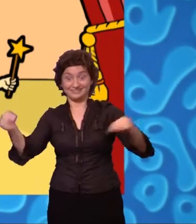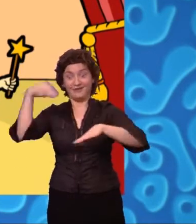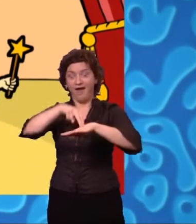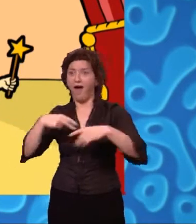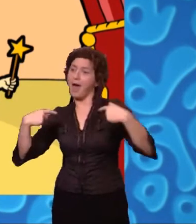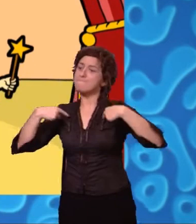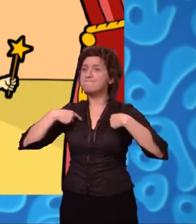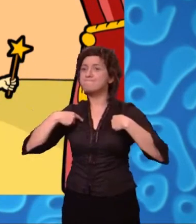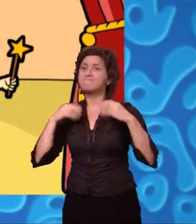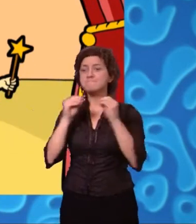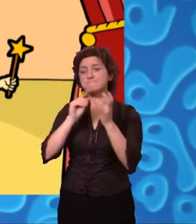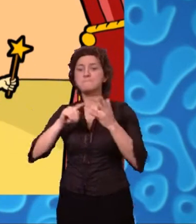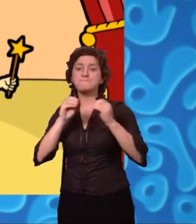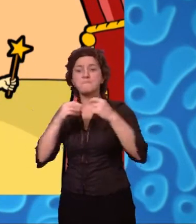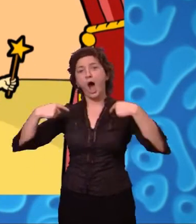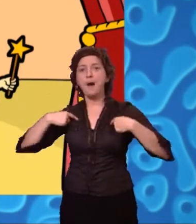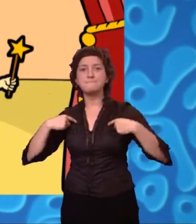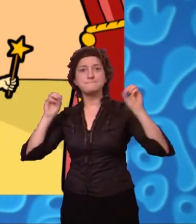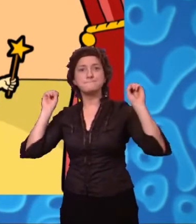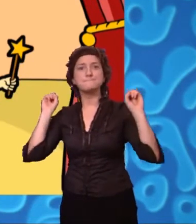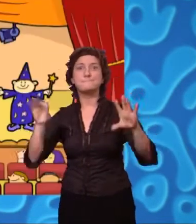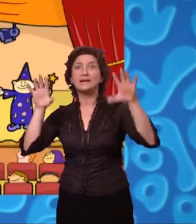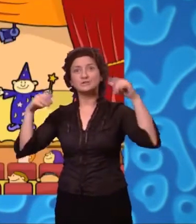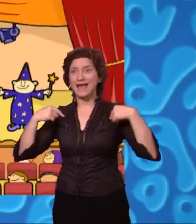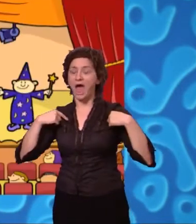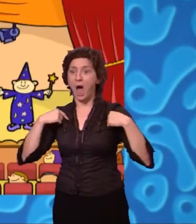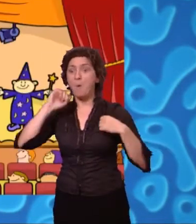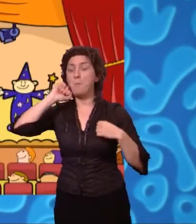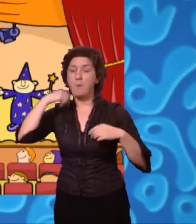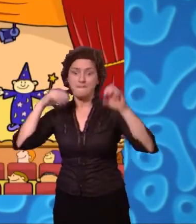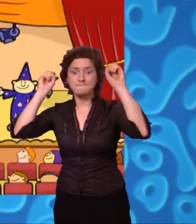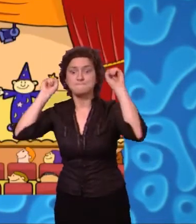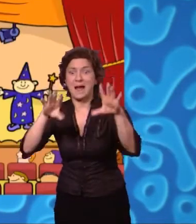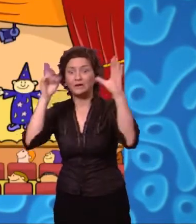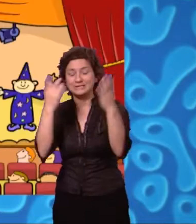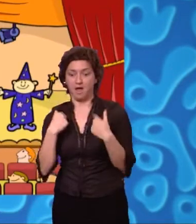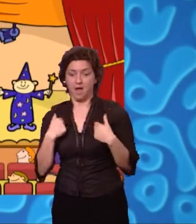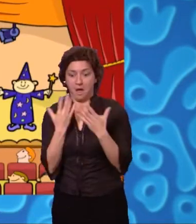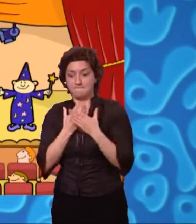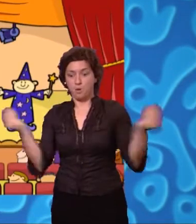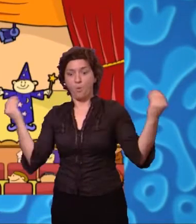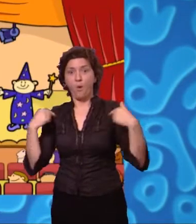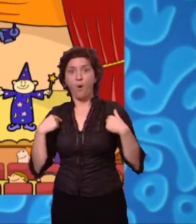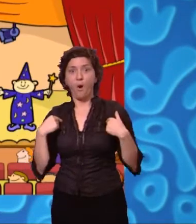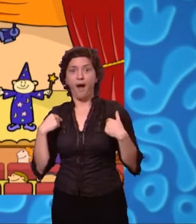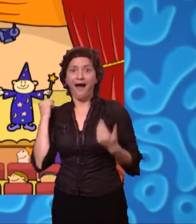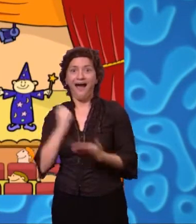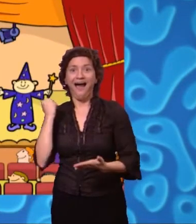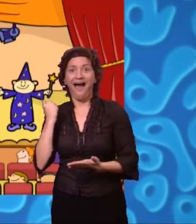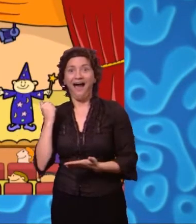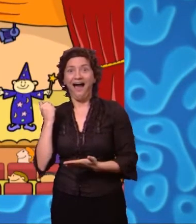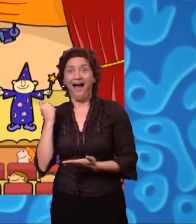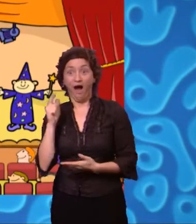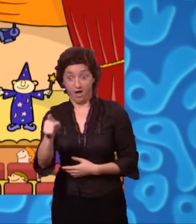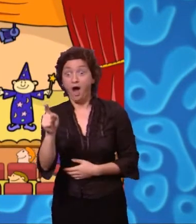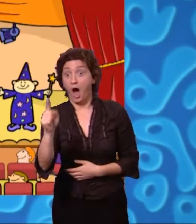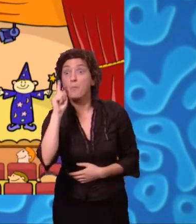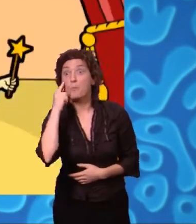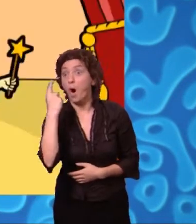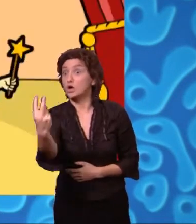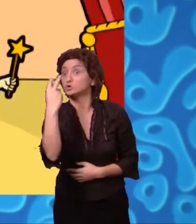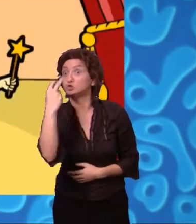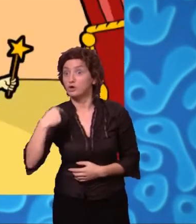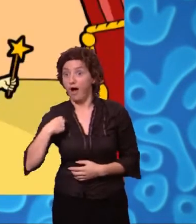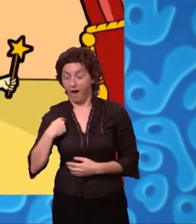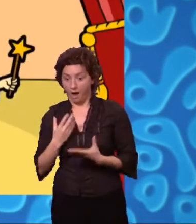today, I will astound you with my magic. Watch carefully. I'm going to disappear and reappear in